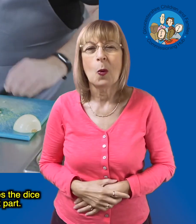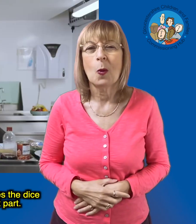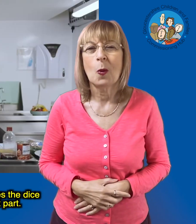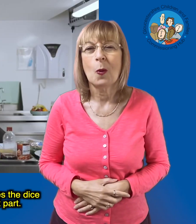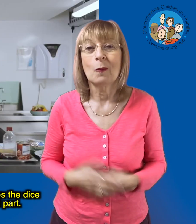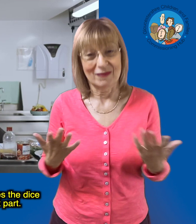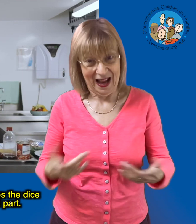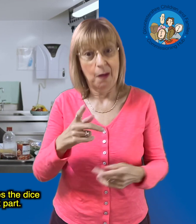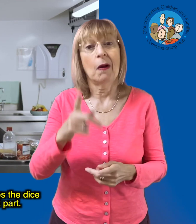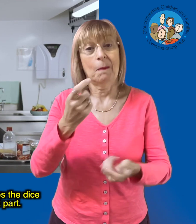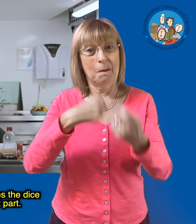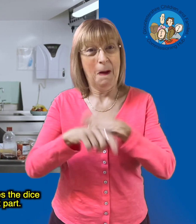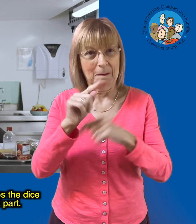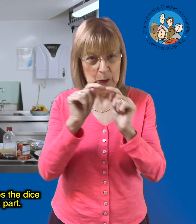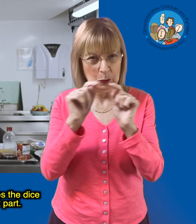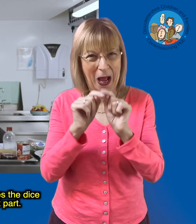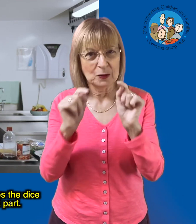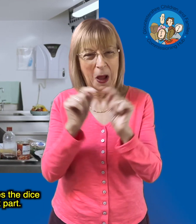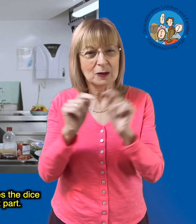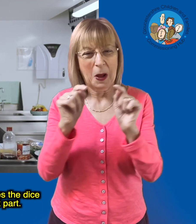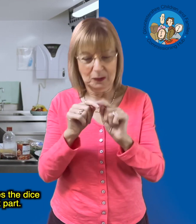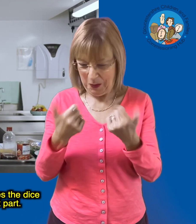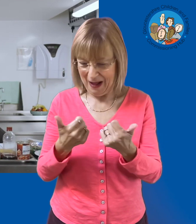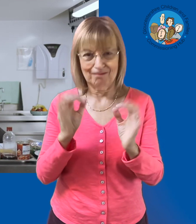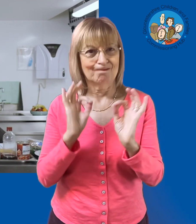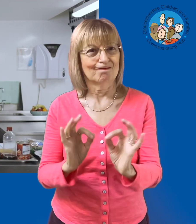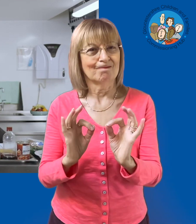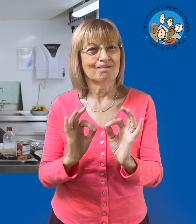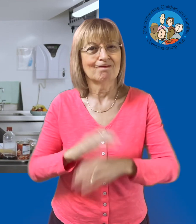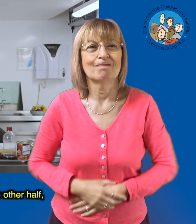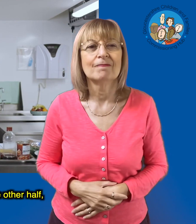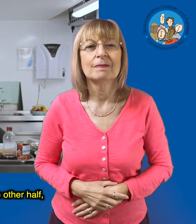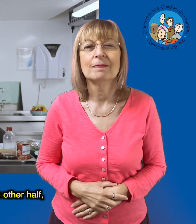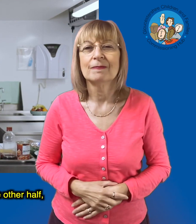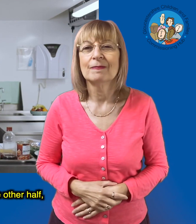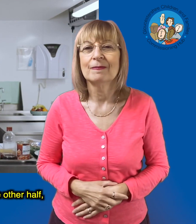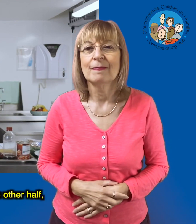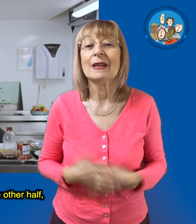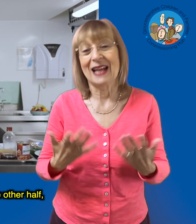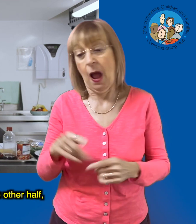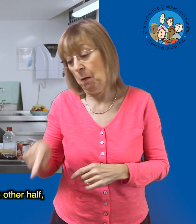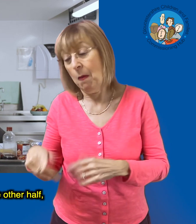And all you're literally getting rid of is literally just the root part. So that goes into my waste bowl.